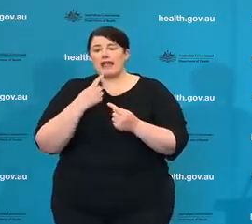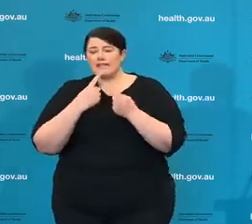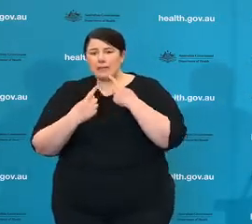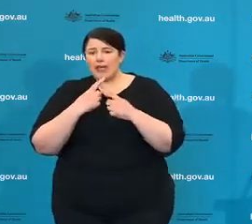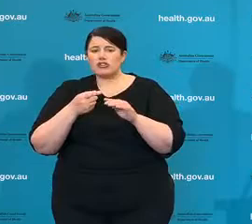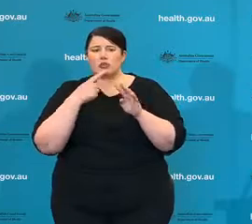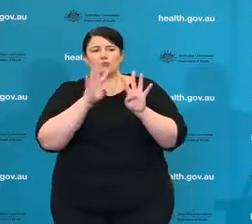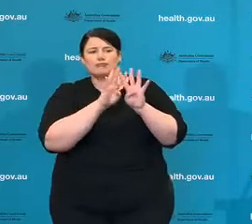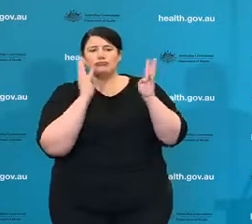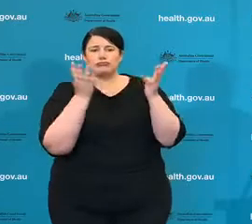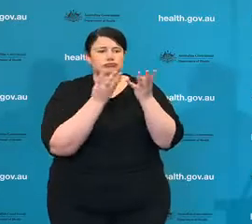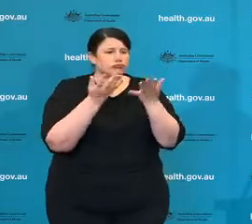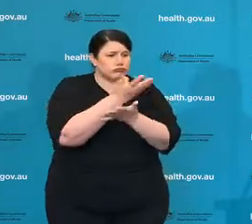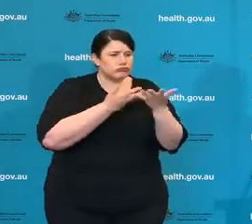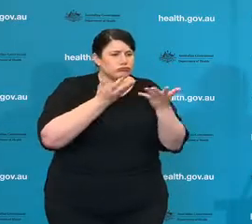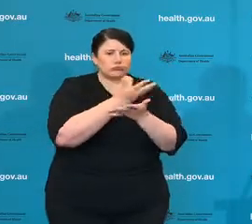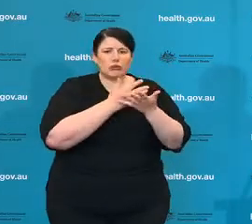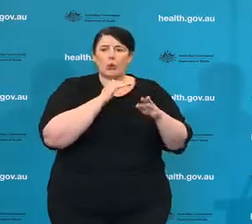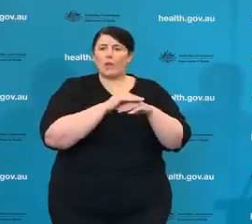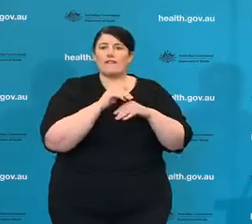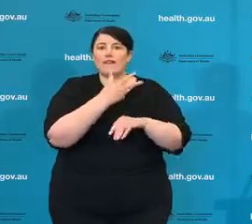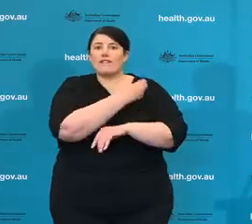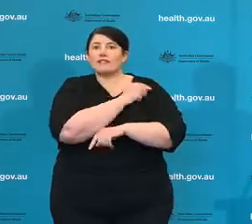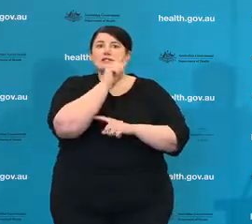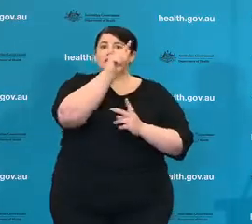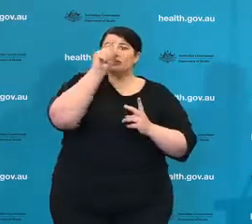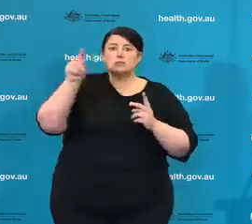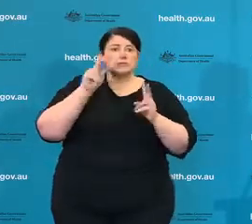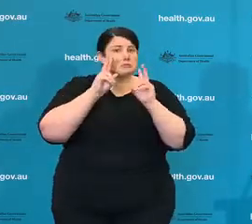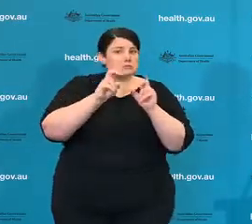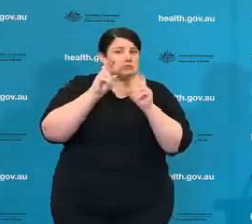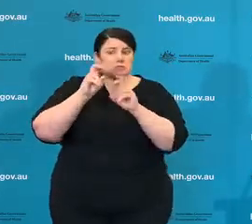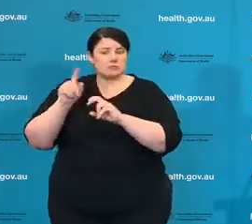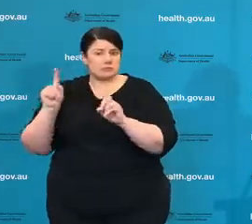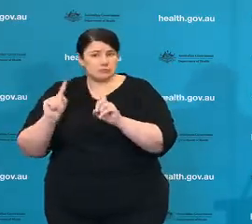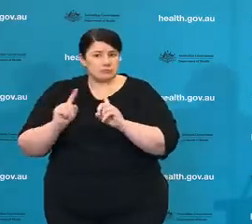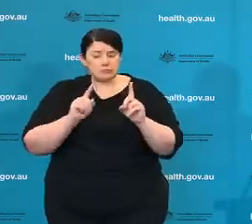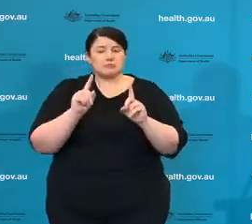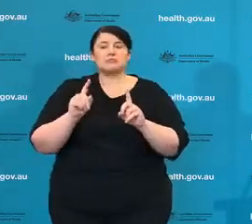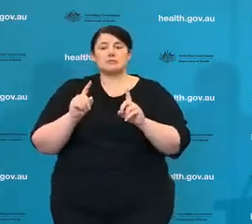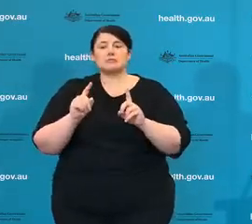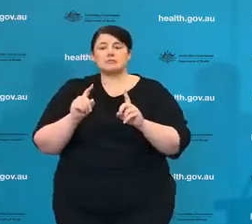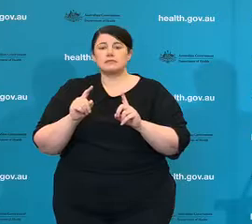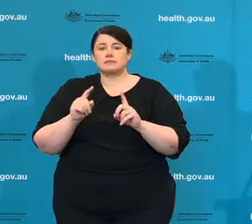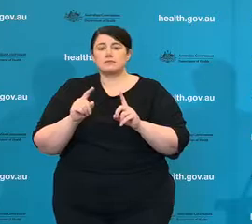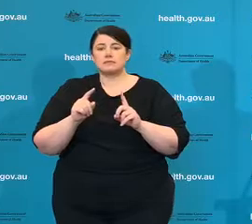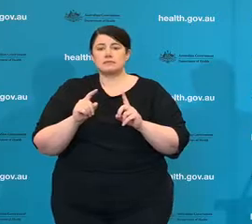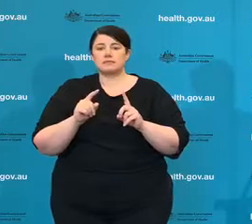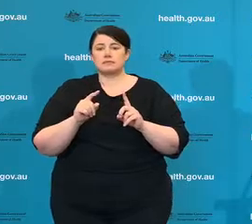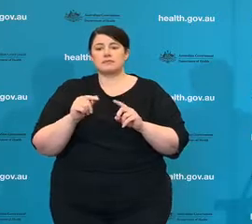Committee on the status of the vaccines. Our vaccine group, Australian Therapeutic